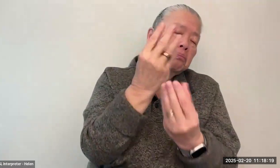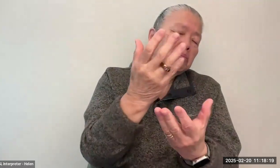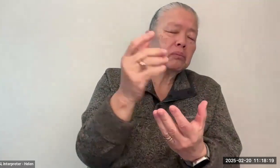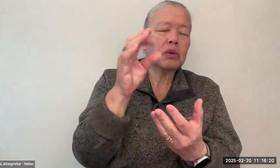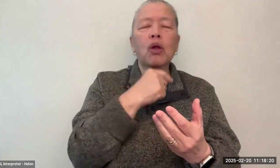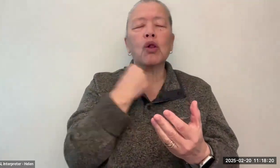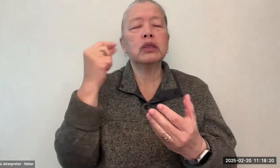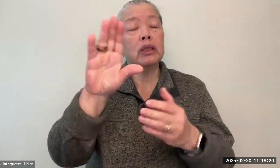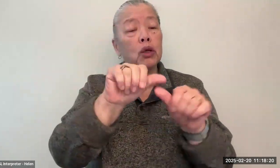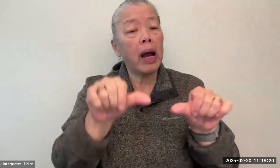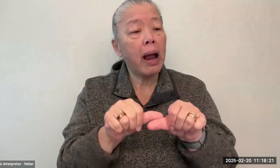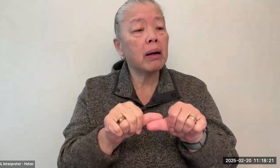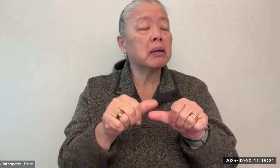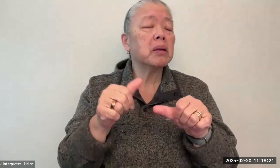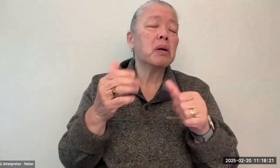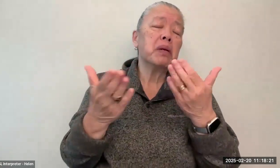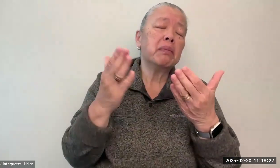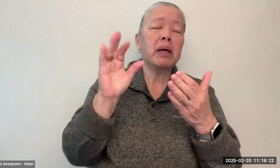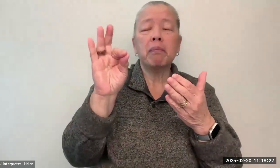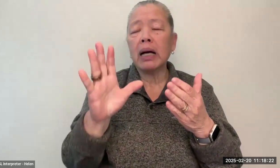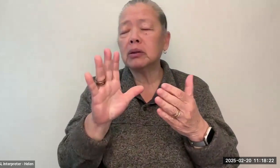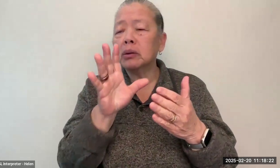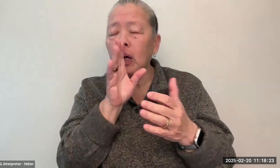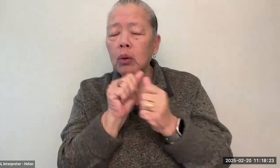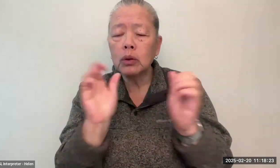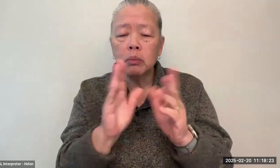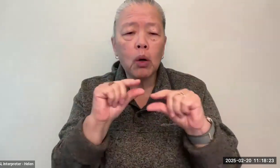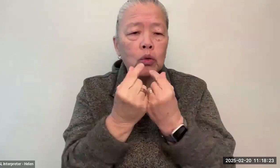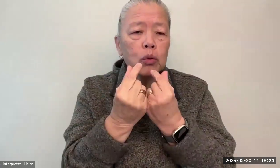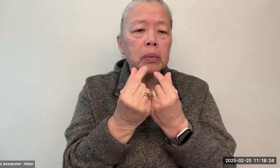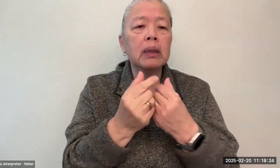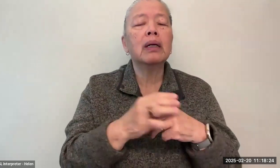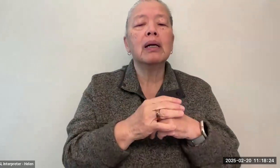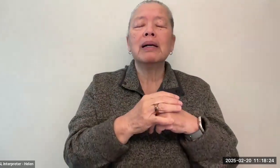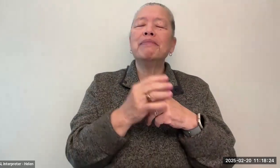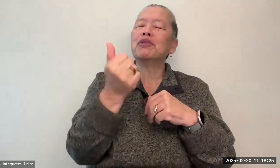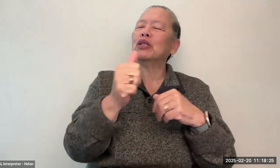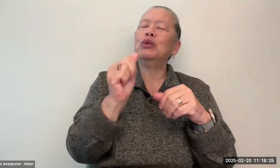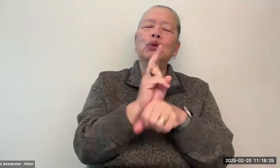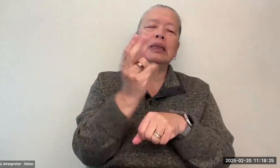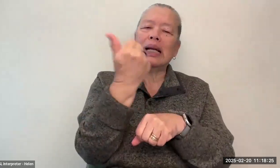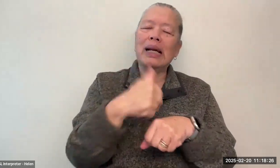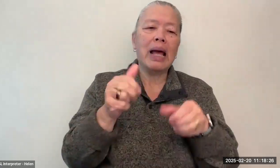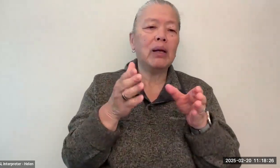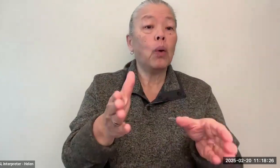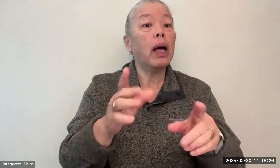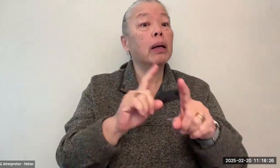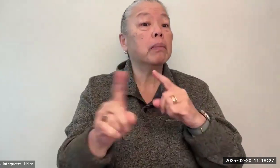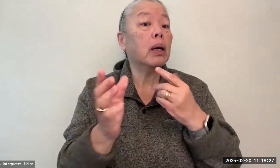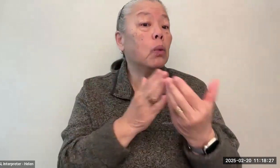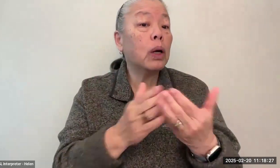leading a discussion with a small group, however you plan to use the presentation, we encourage you to make it your